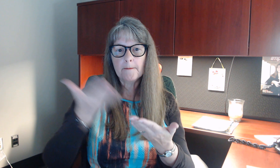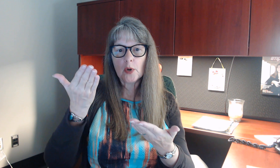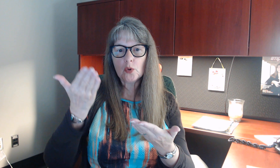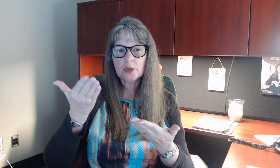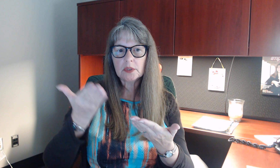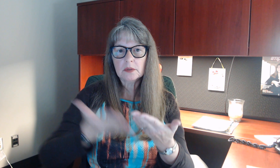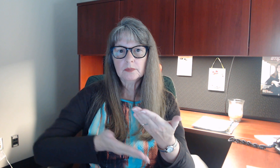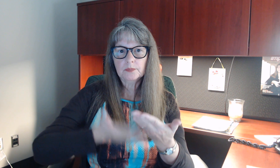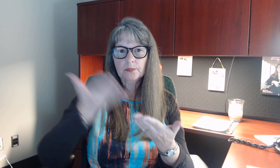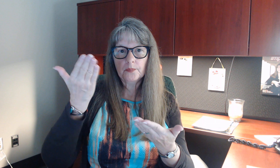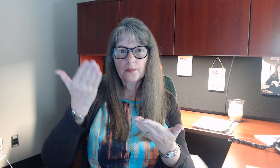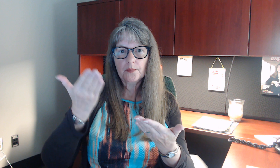Almost.